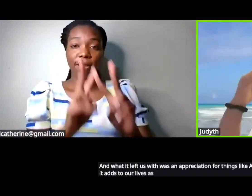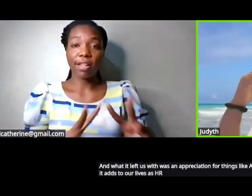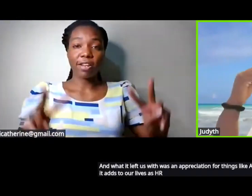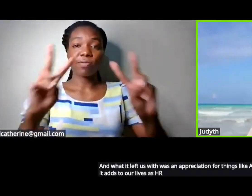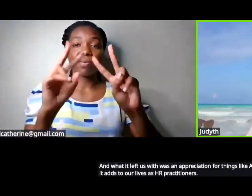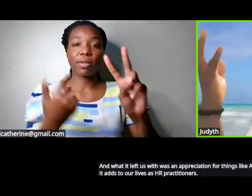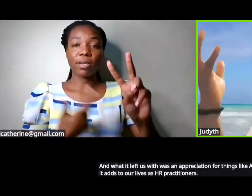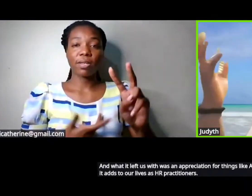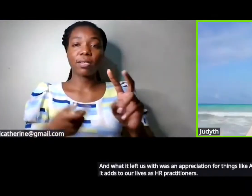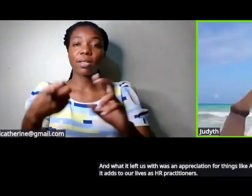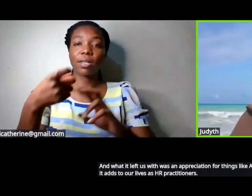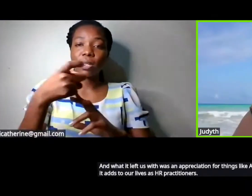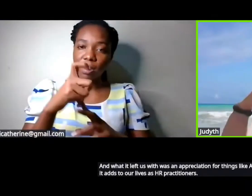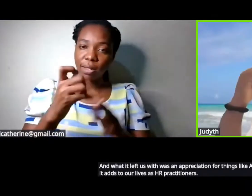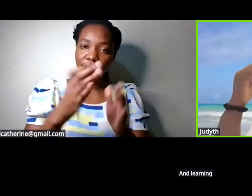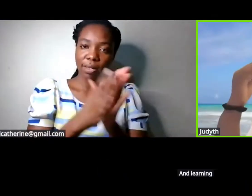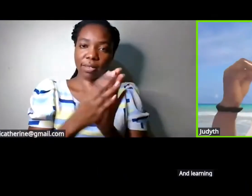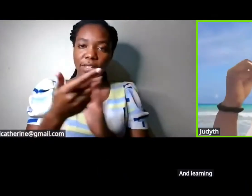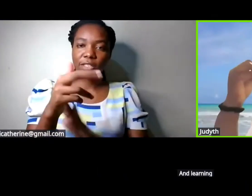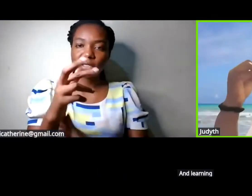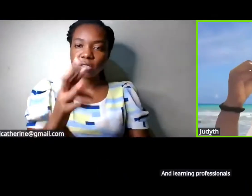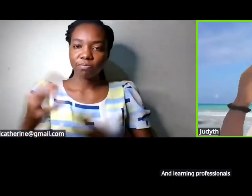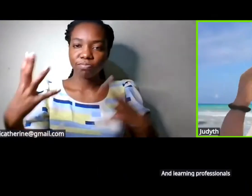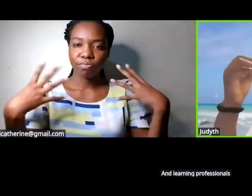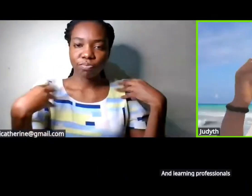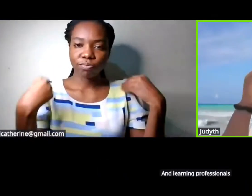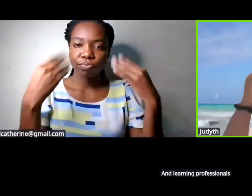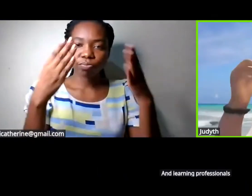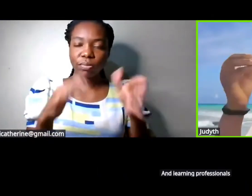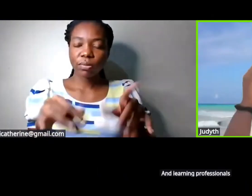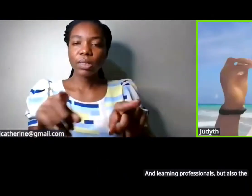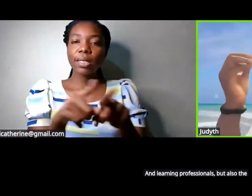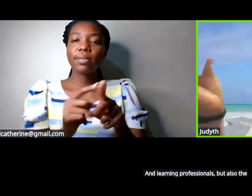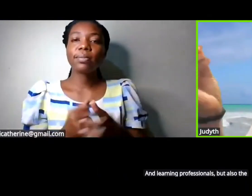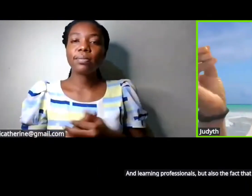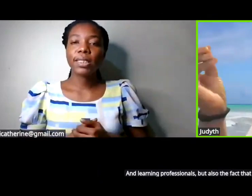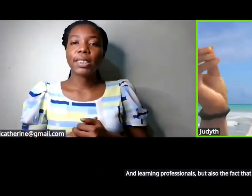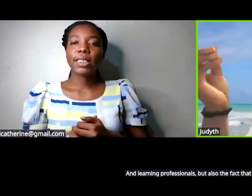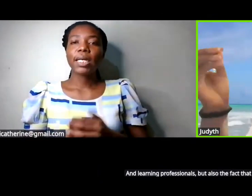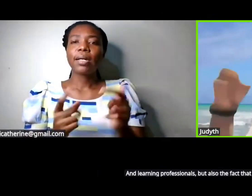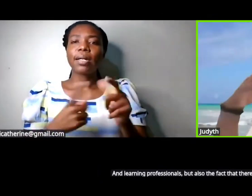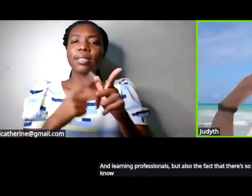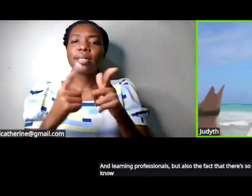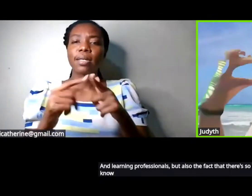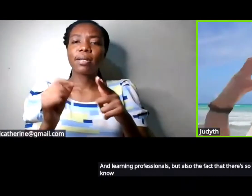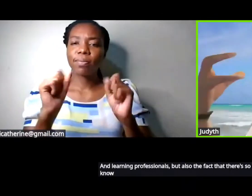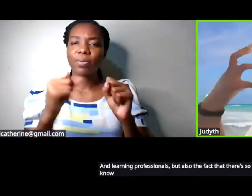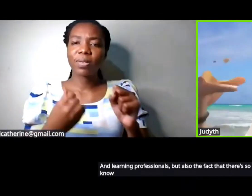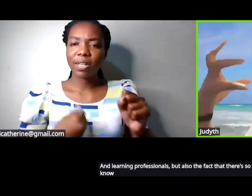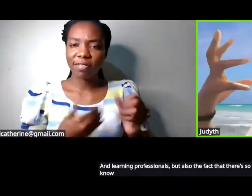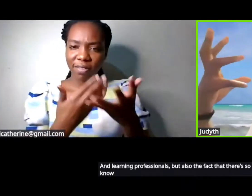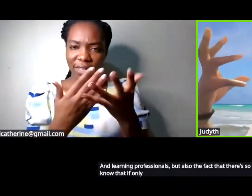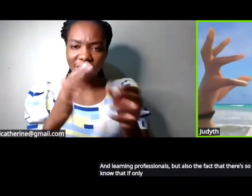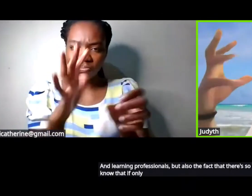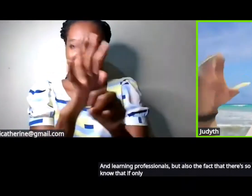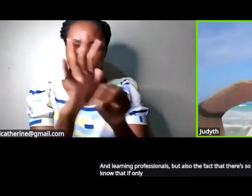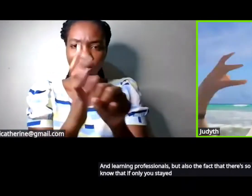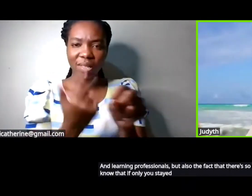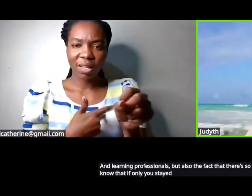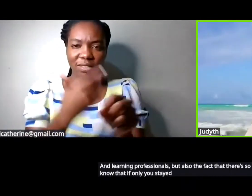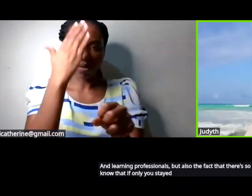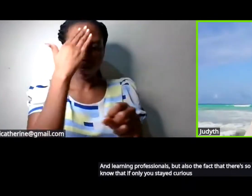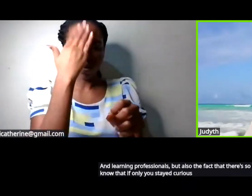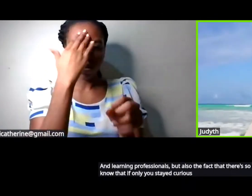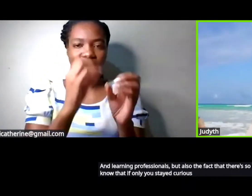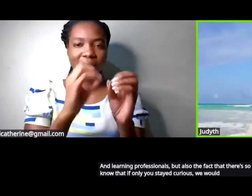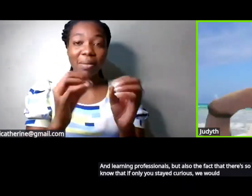practitioners and learning professionals, but also the fact that there's so much we don't know, that if only we stayed curious, we would know